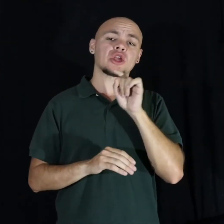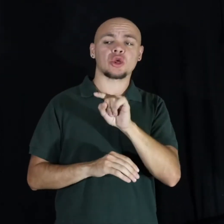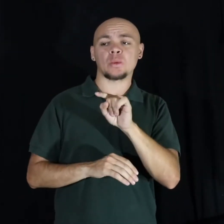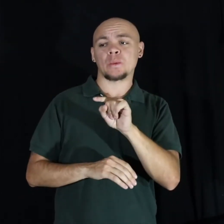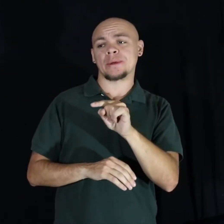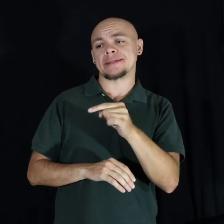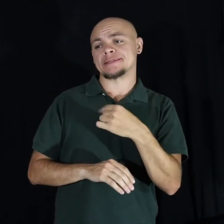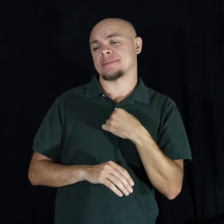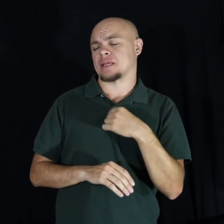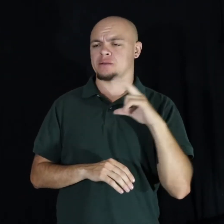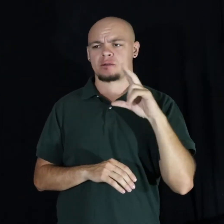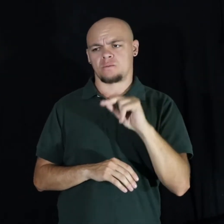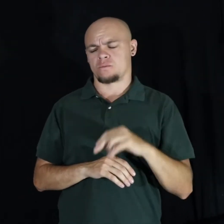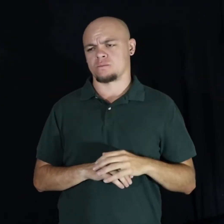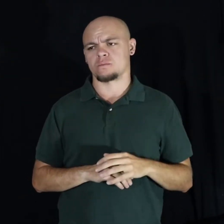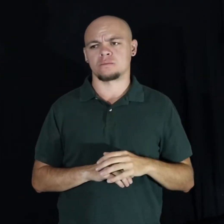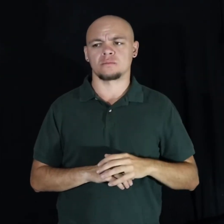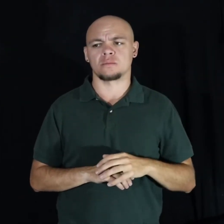me.